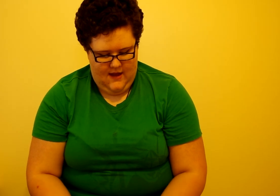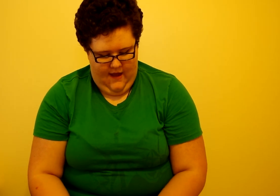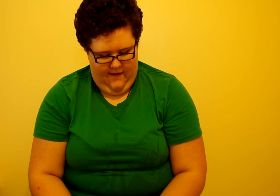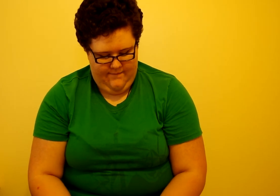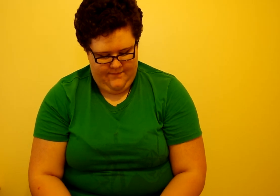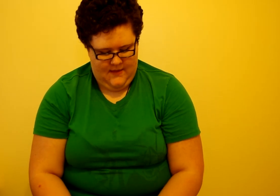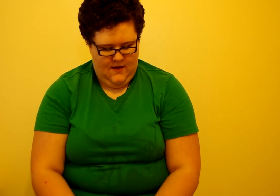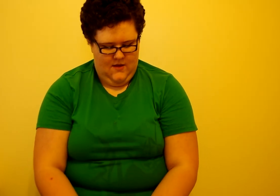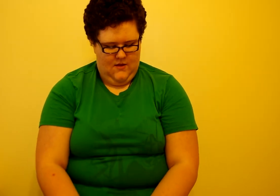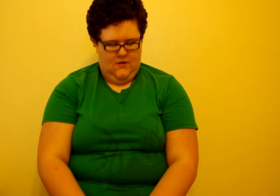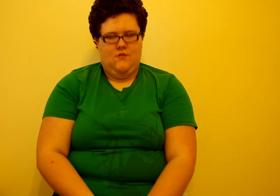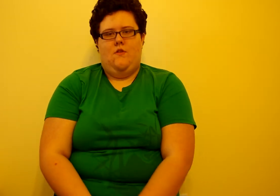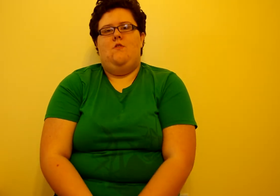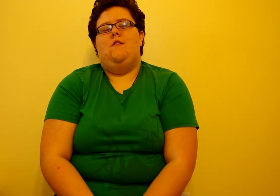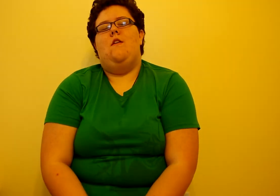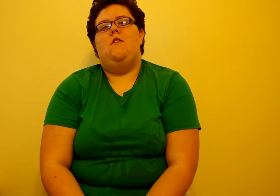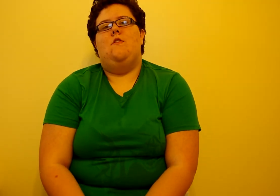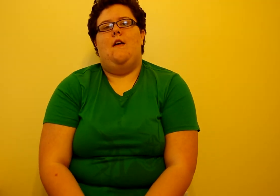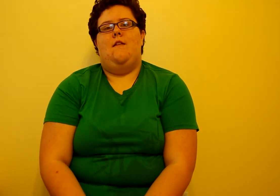yeah. So here's how you do that.